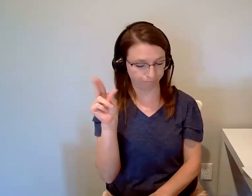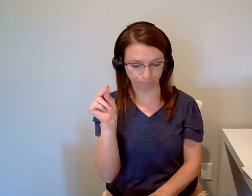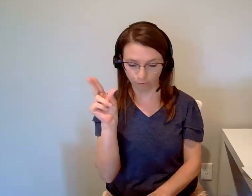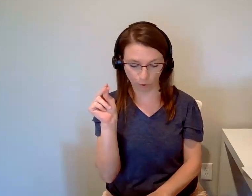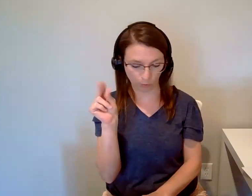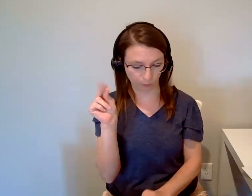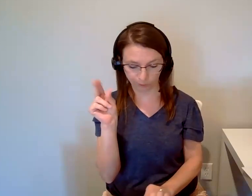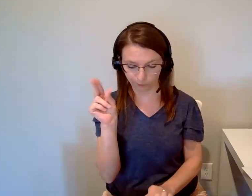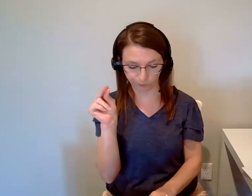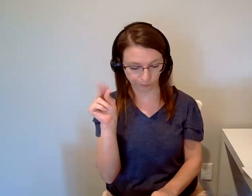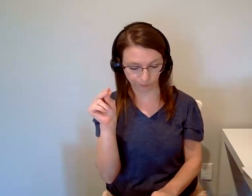no,